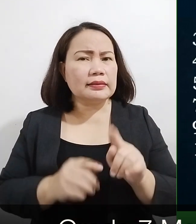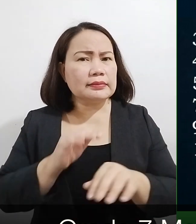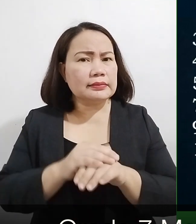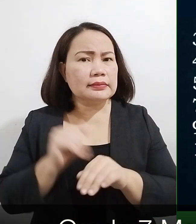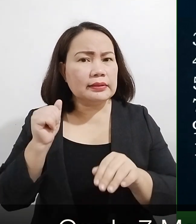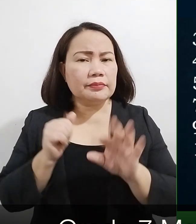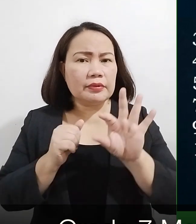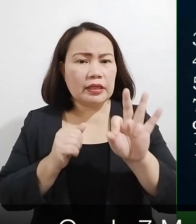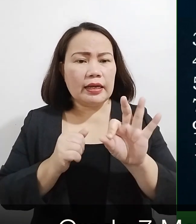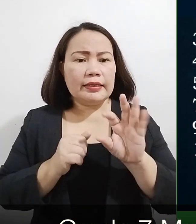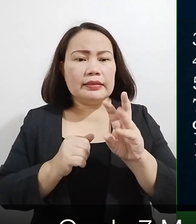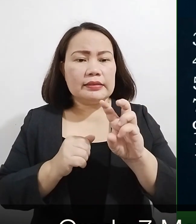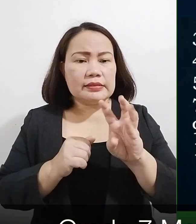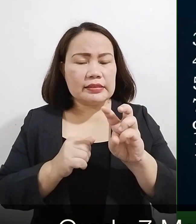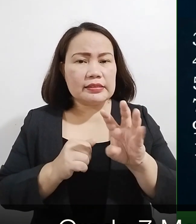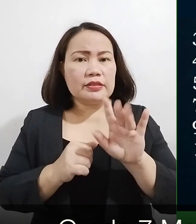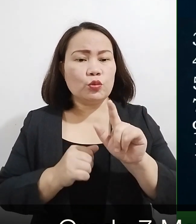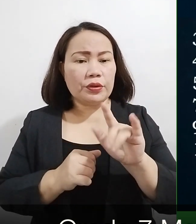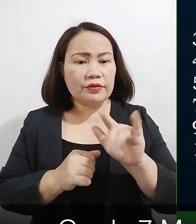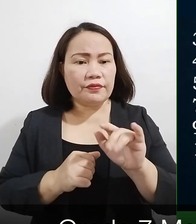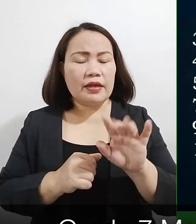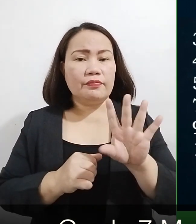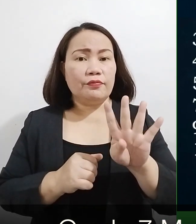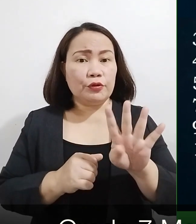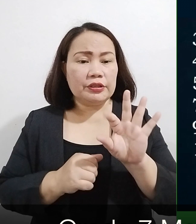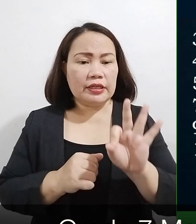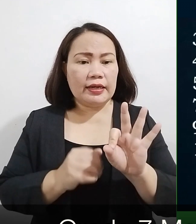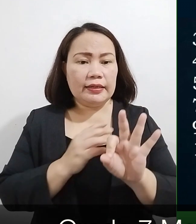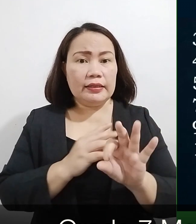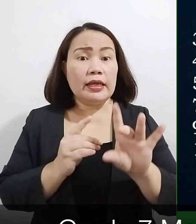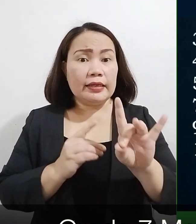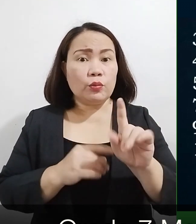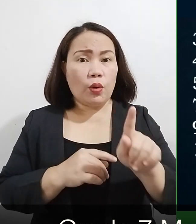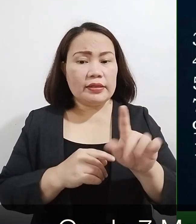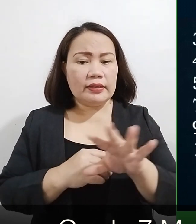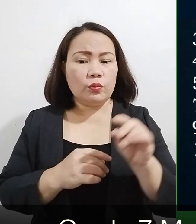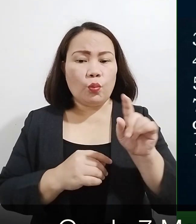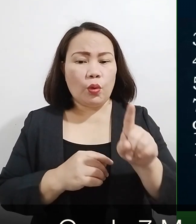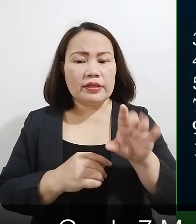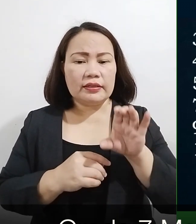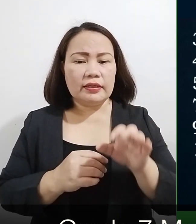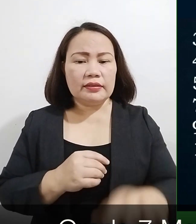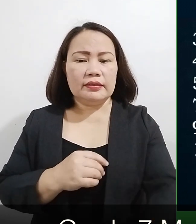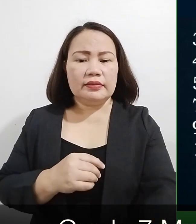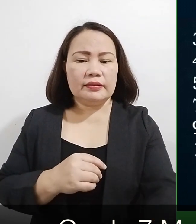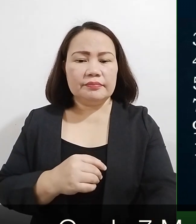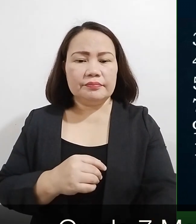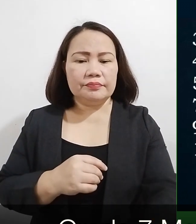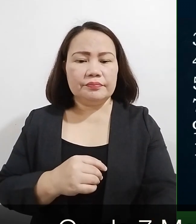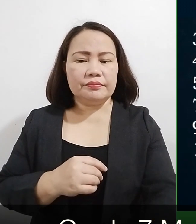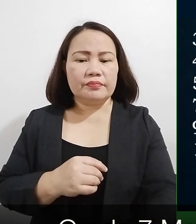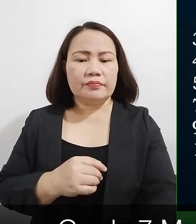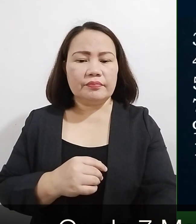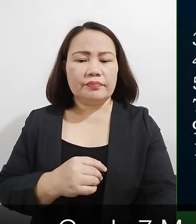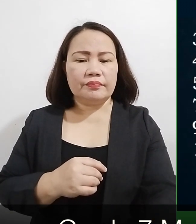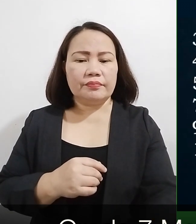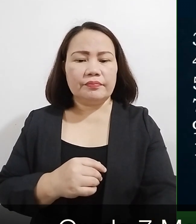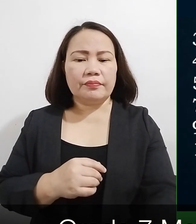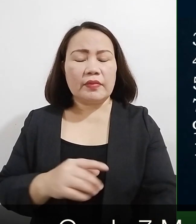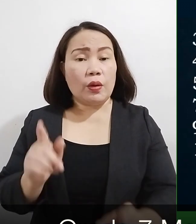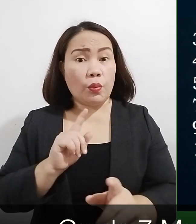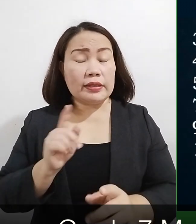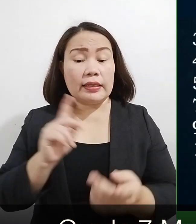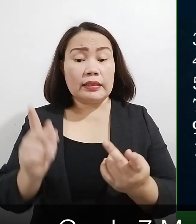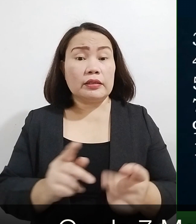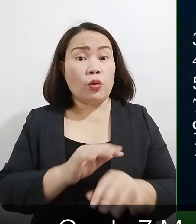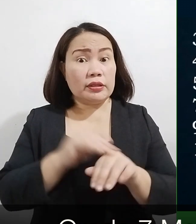25, 49, 81, 100? Anong tawag natin sa mga yan? Yan ang tinatawag natin na perfect squares. Ano nga